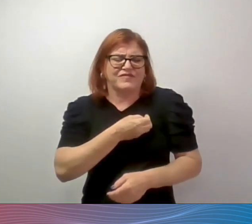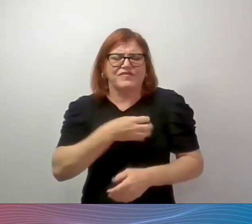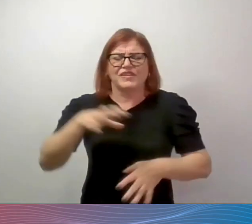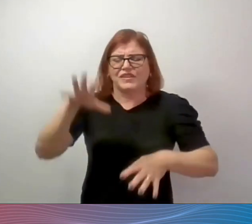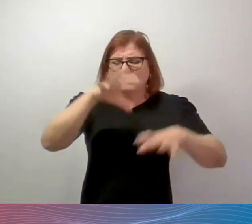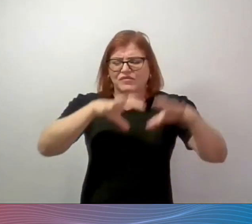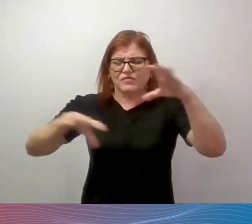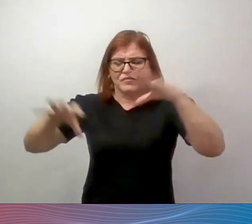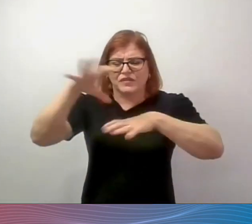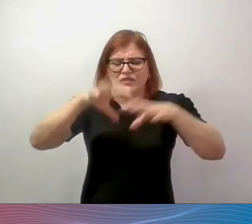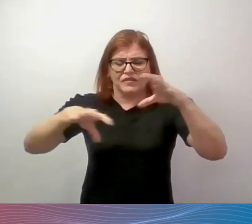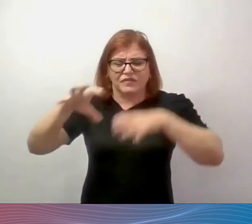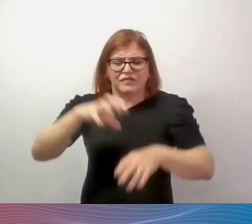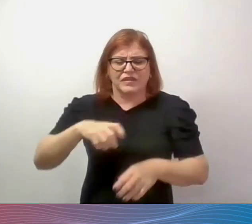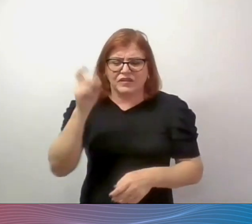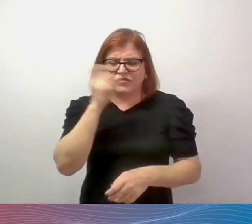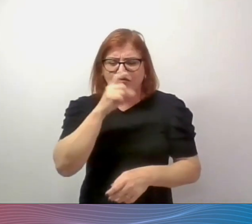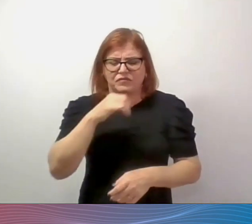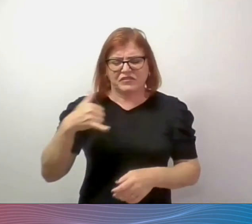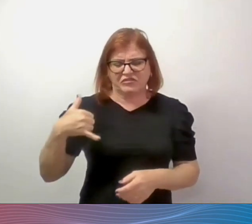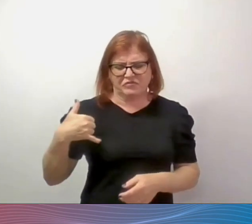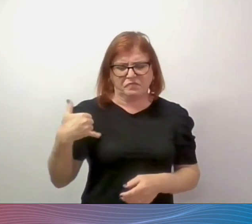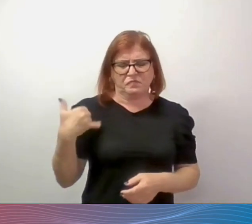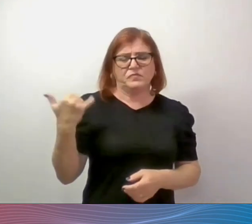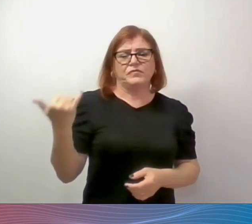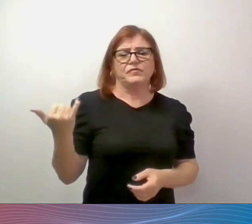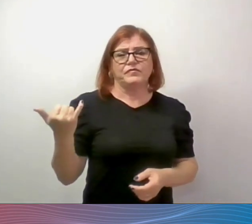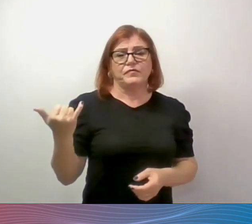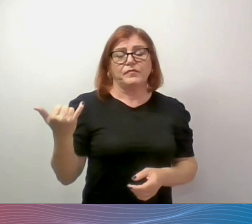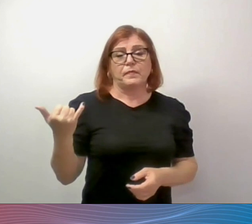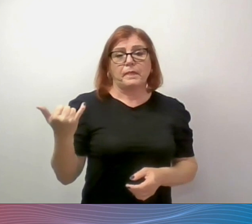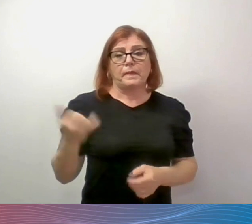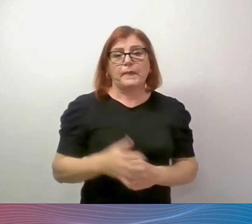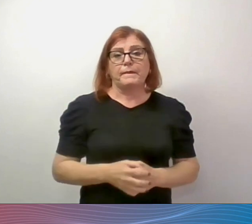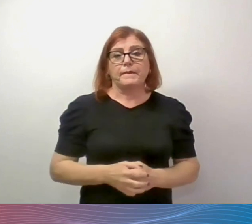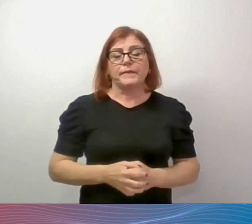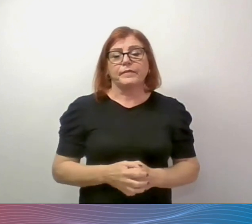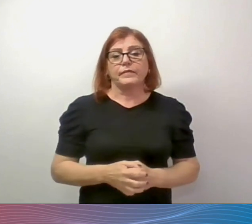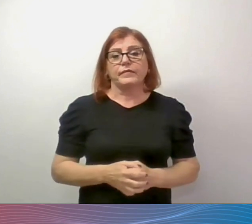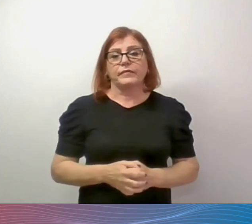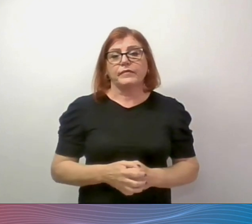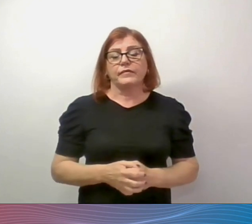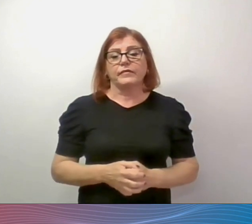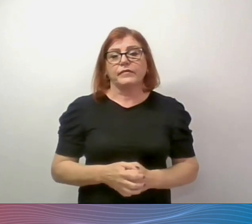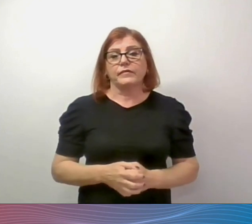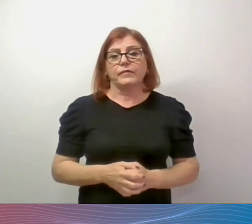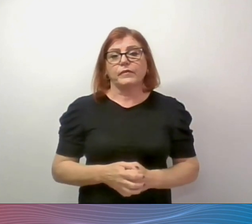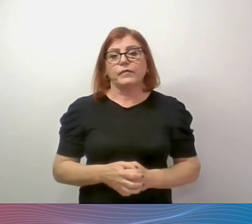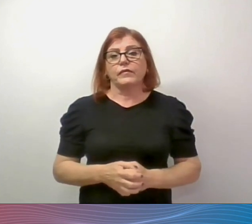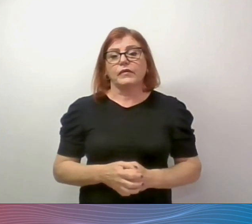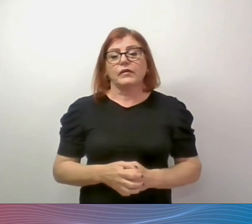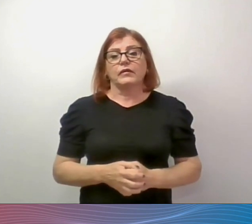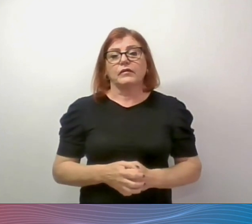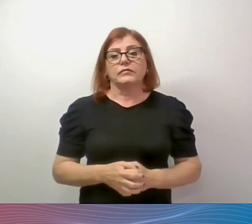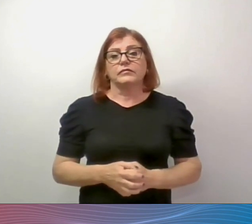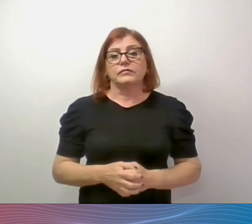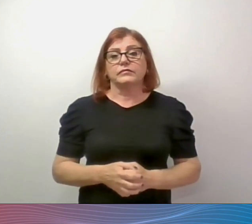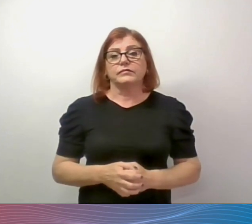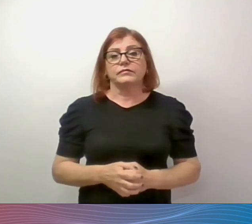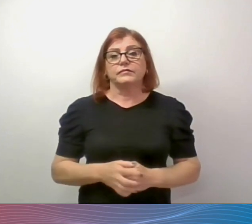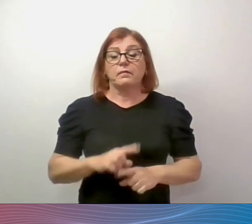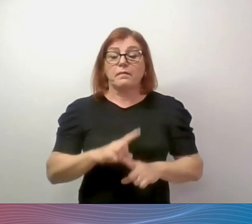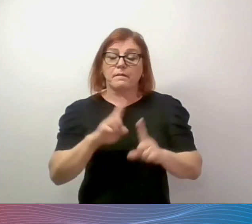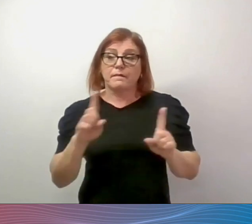even though we are in a very terrible state condition in lie and vanity, mas Deus fez seu